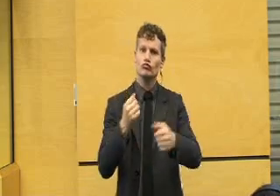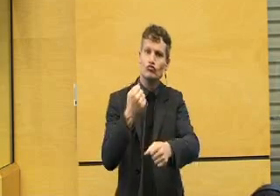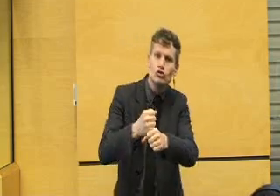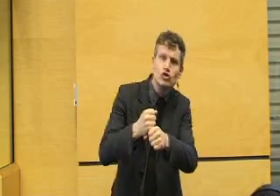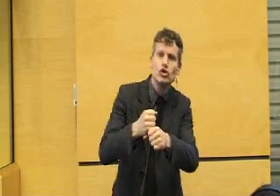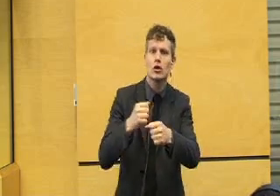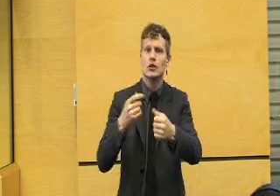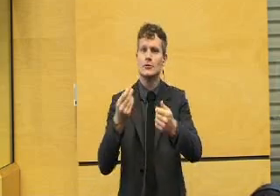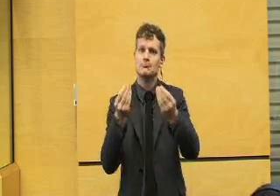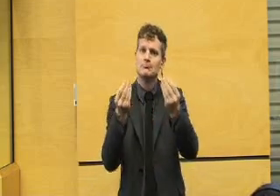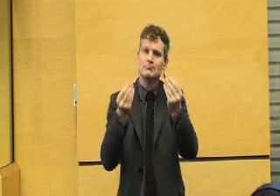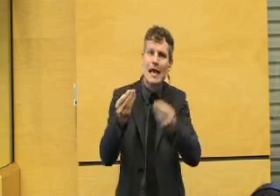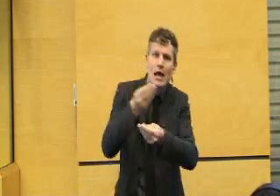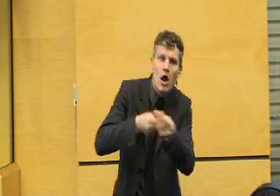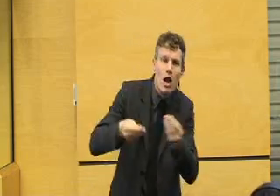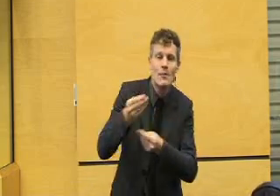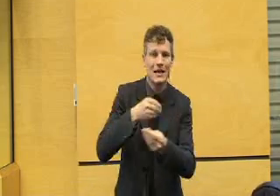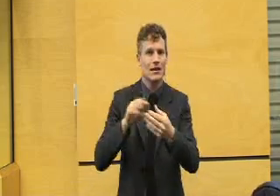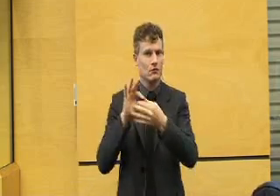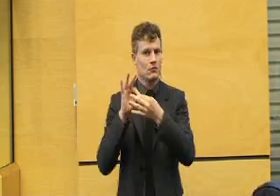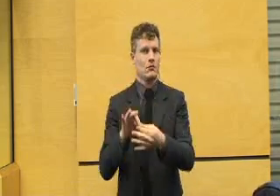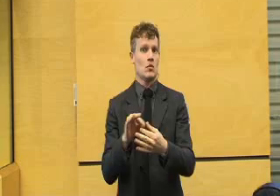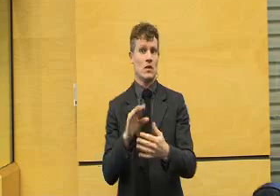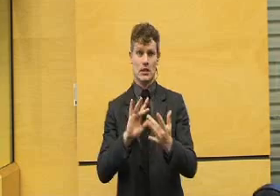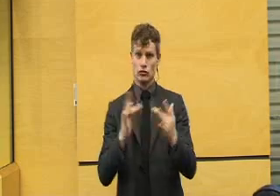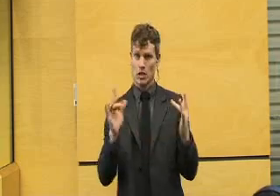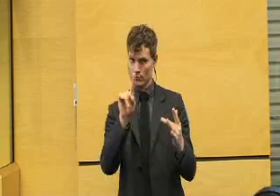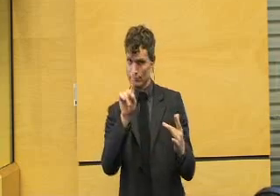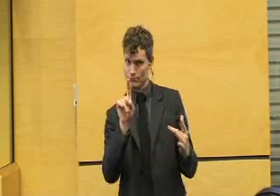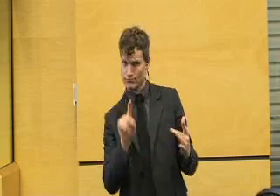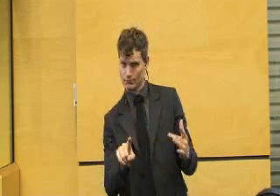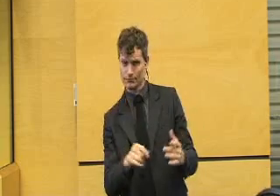Muchas gracias. Thank you very much.